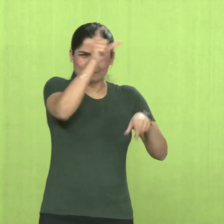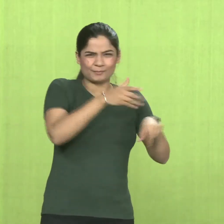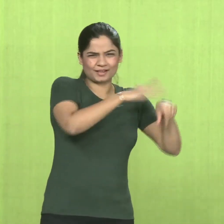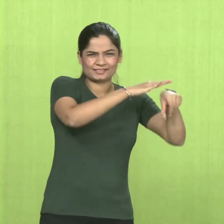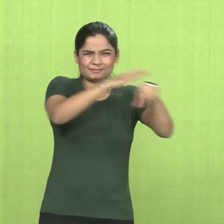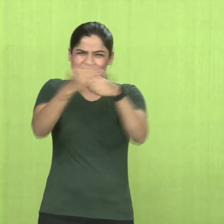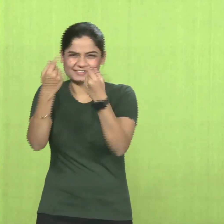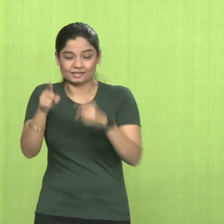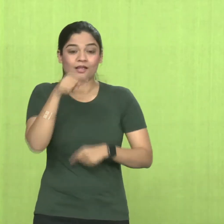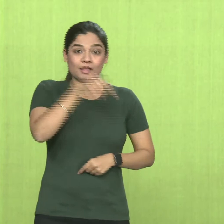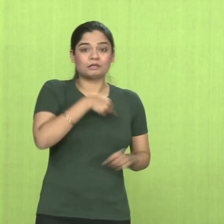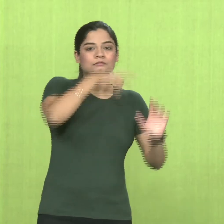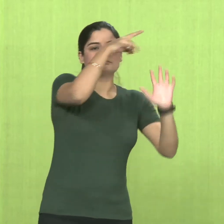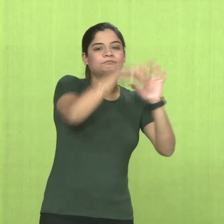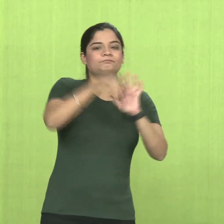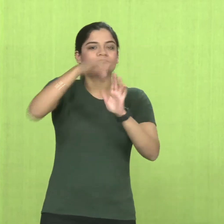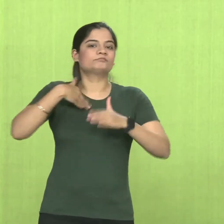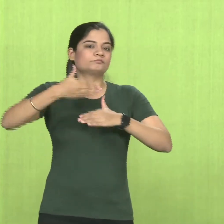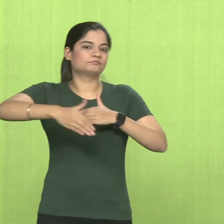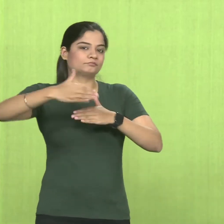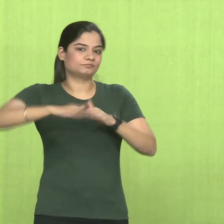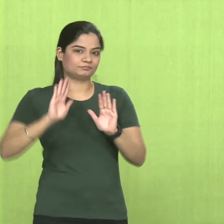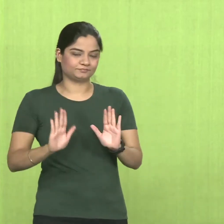shelves, etc. We will discuss in depth about this.